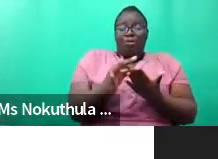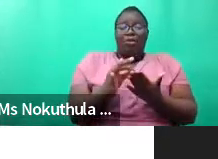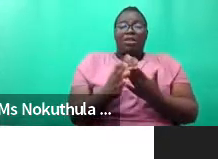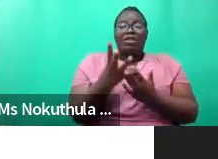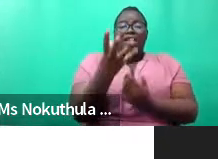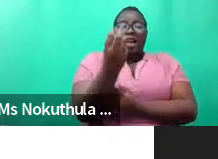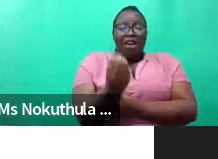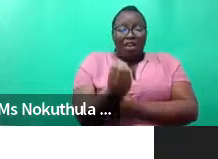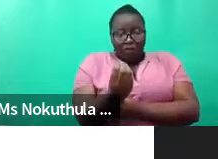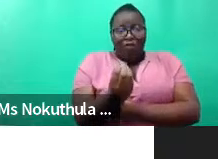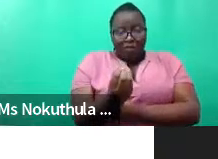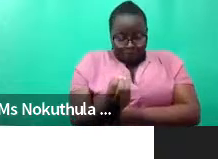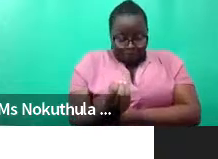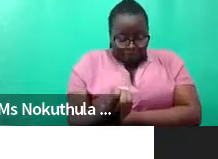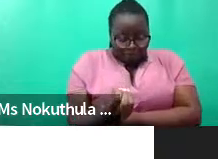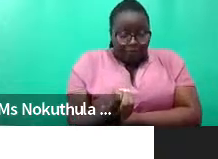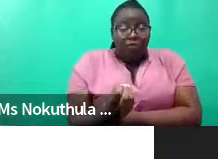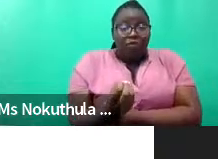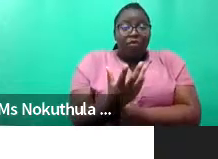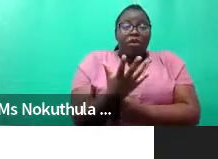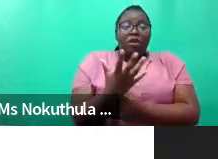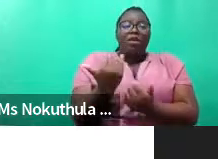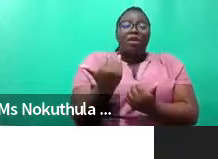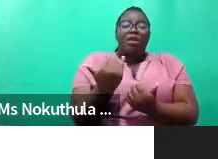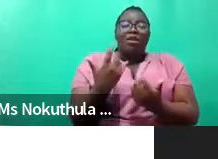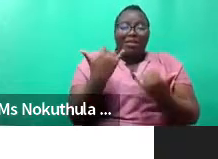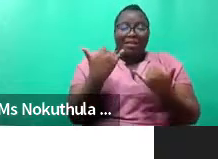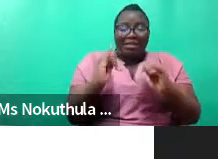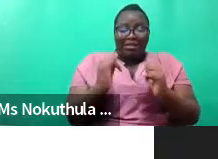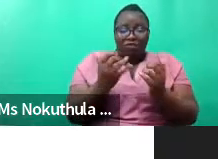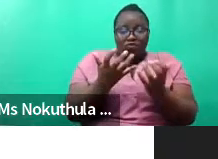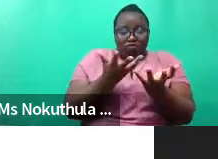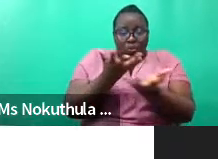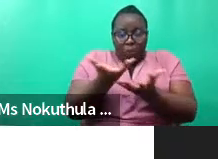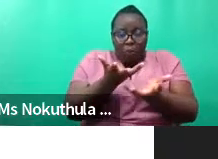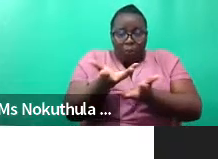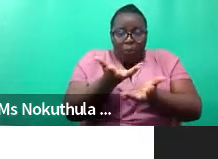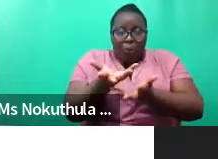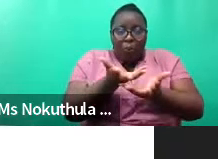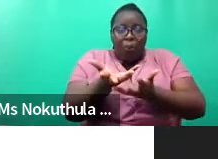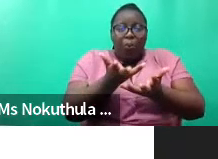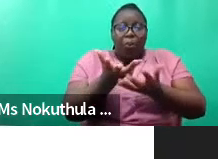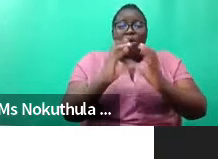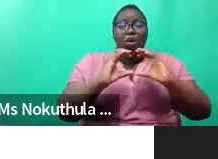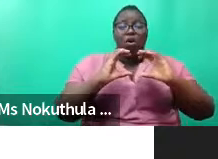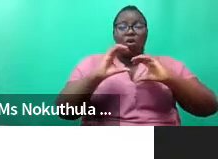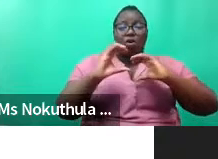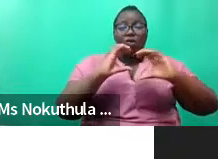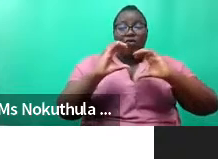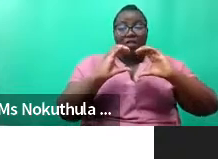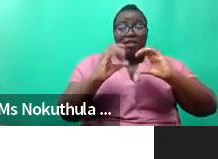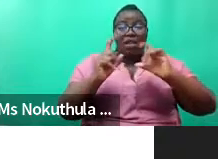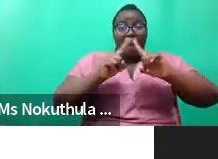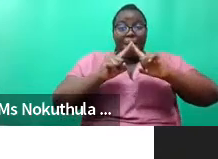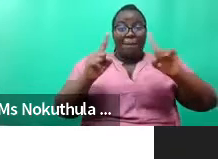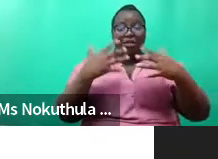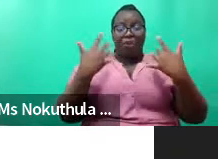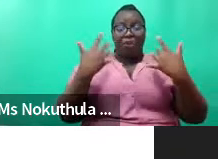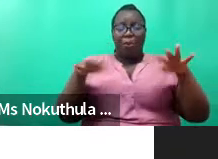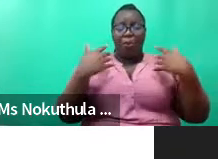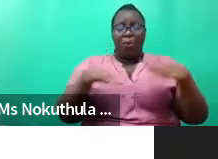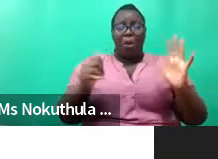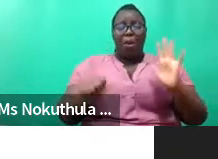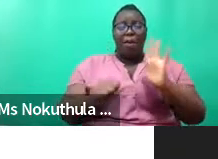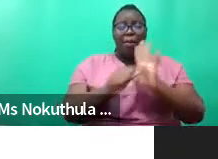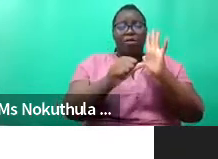in detail today because we are still engaging in an ongoing conversation. But very important for us is the fact